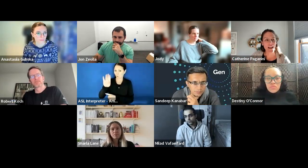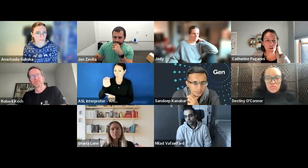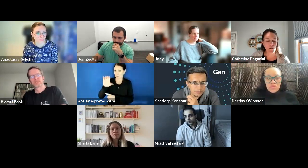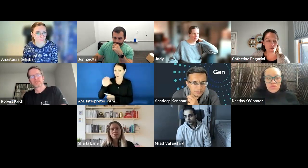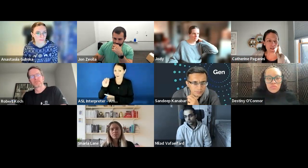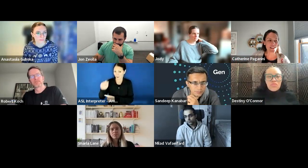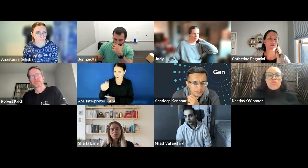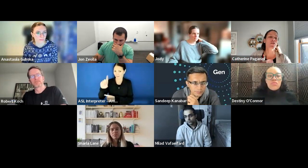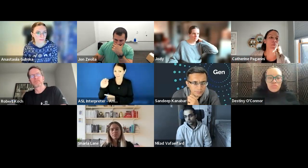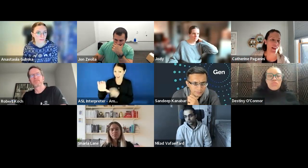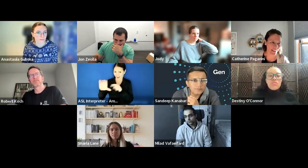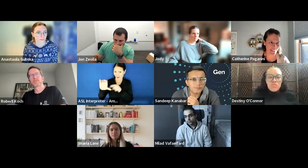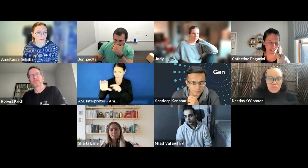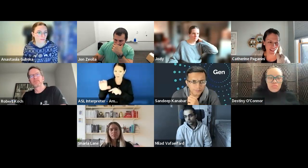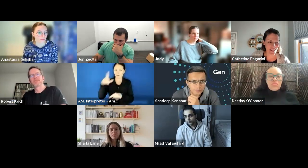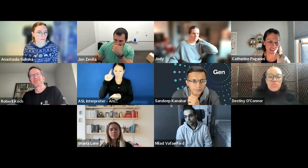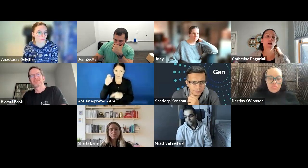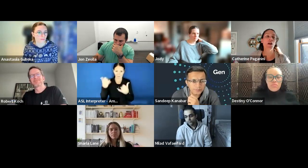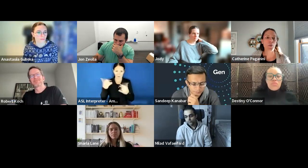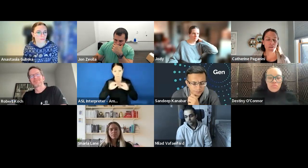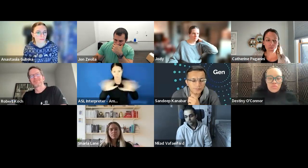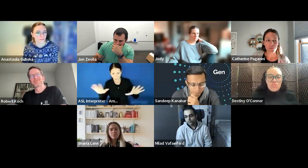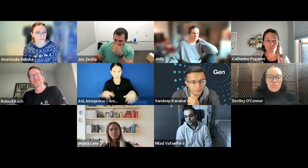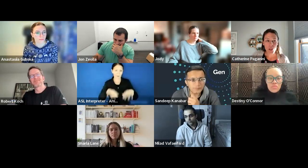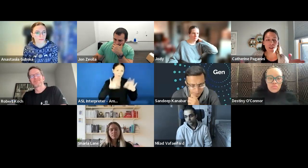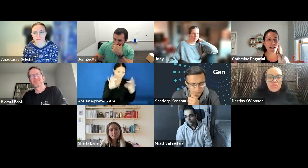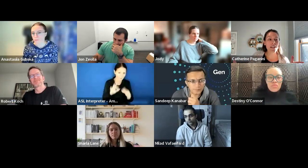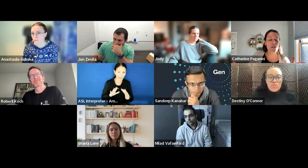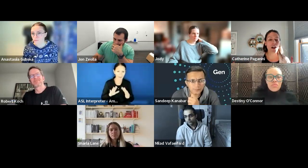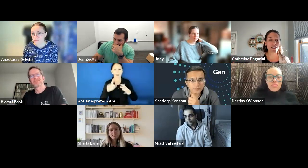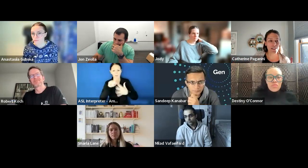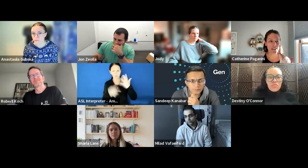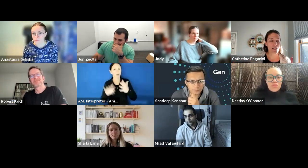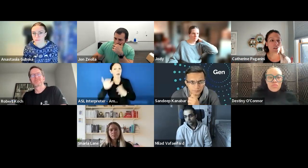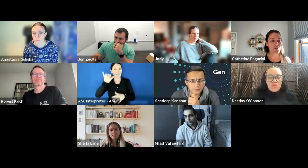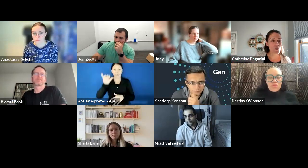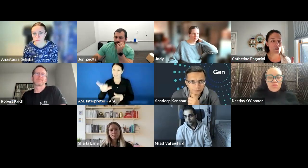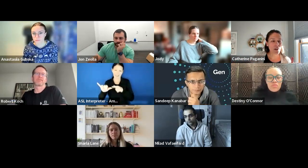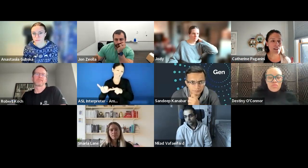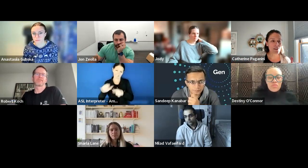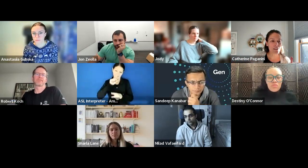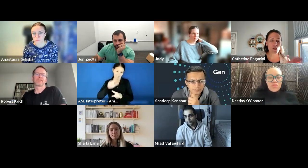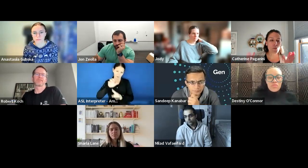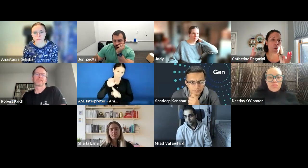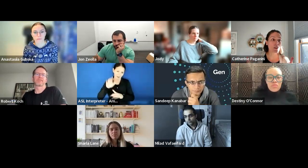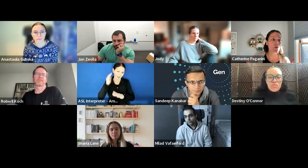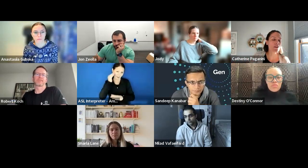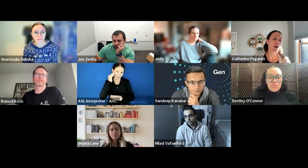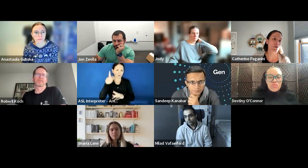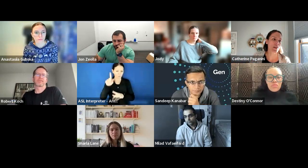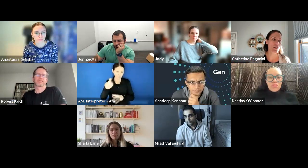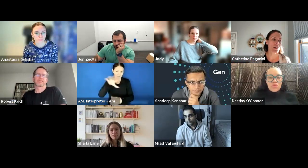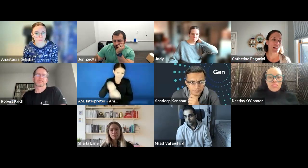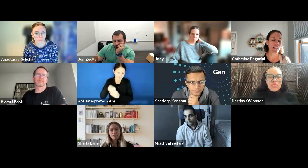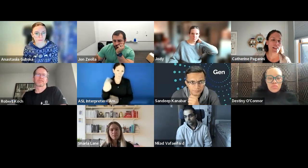rolling it out first as like feedback and then, but... So that is not ideal, of course, right? Because it should be all in